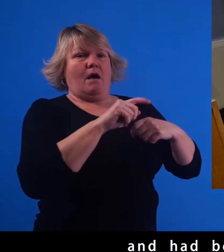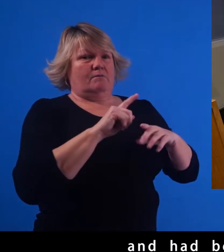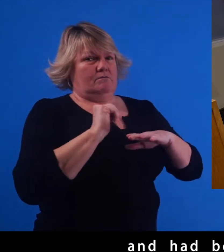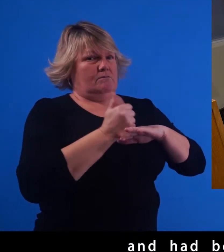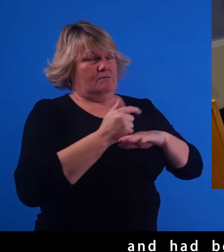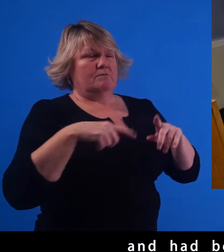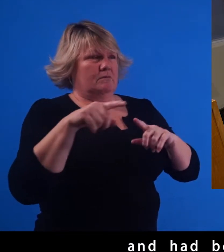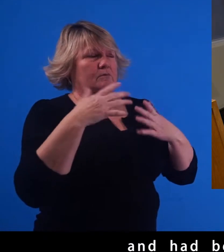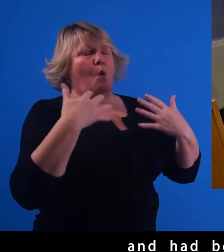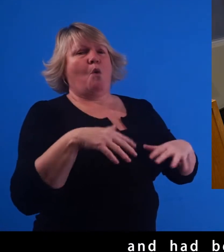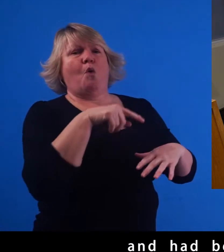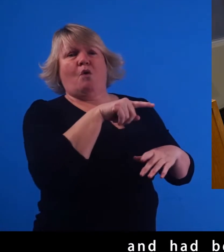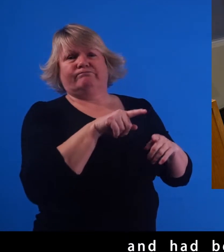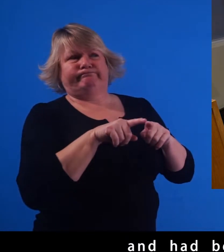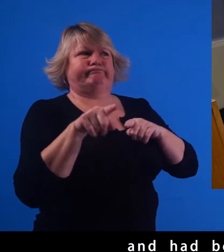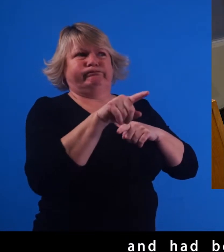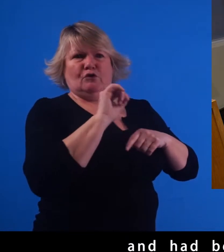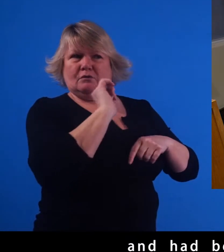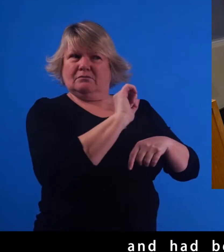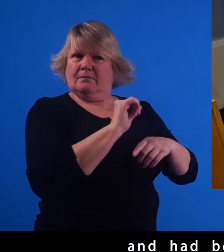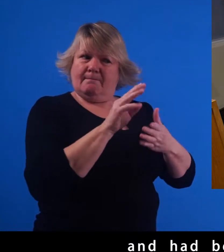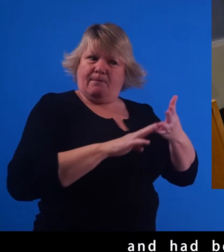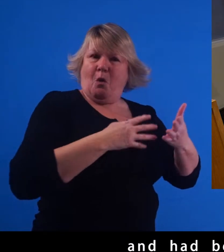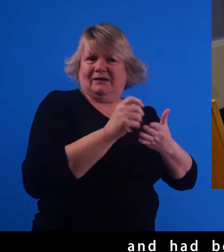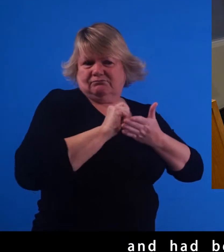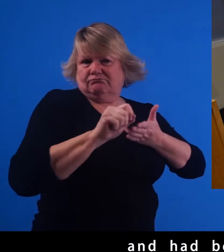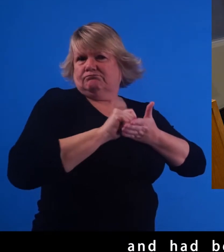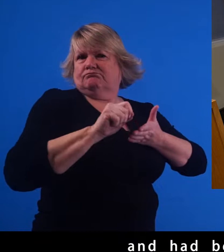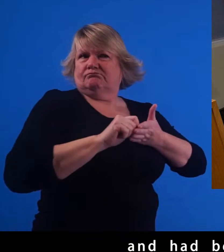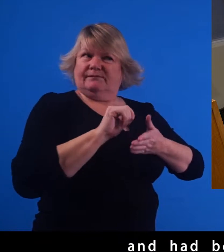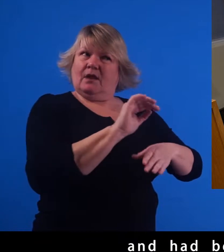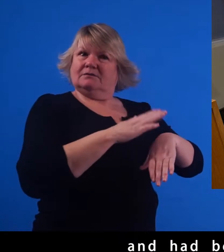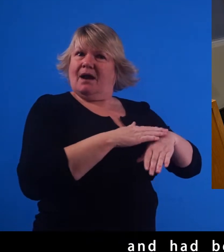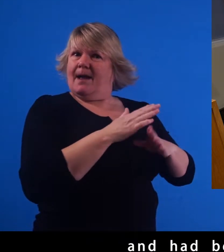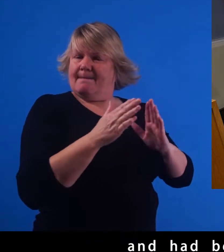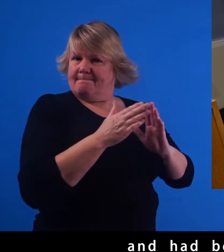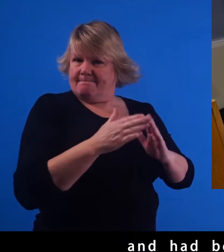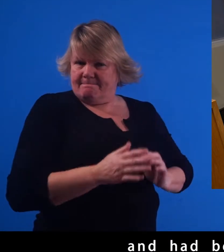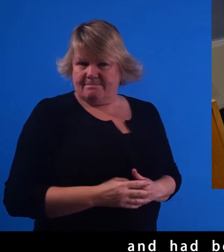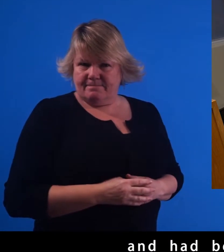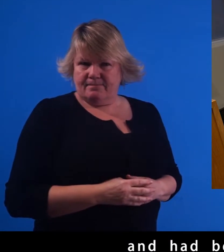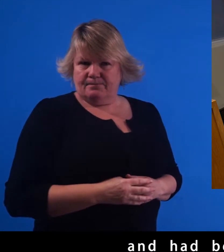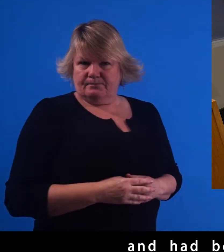and had become established as the foremost poet of his time.